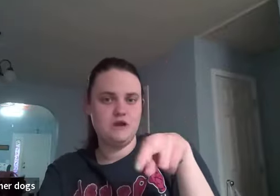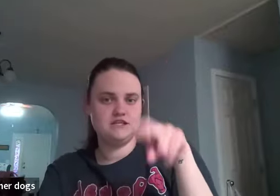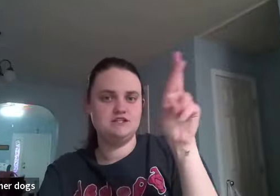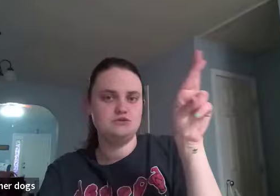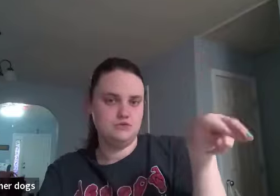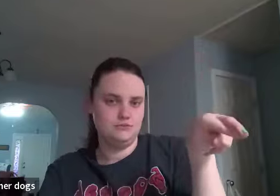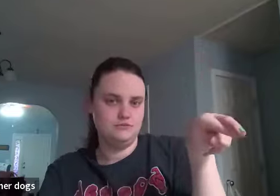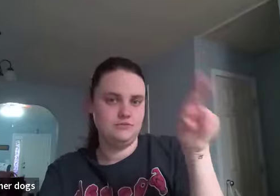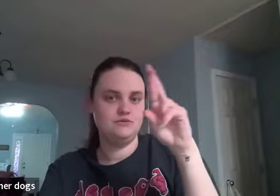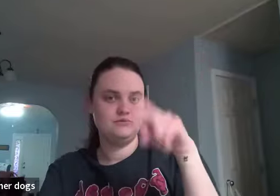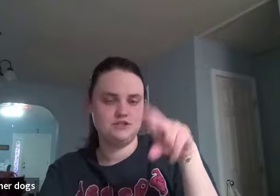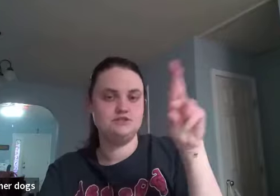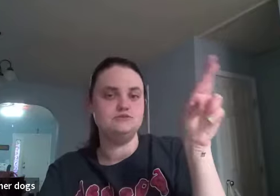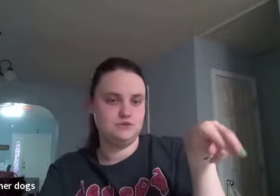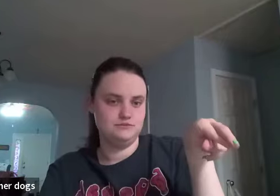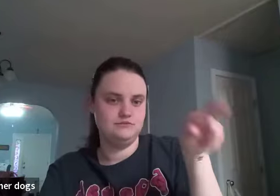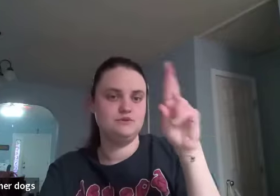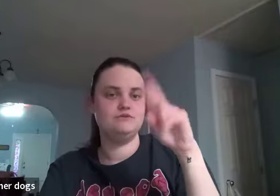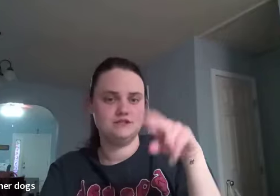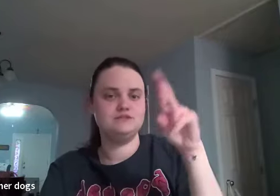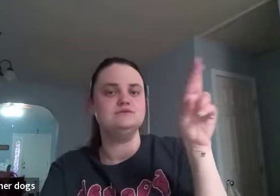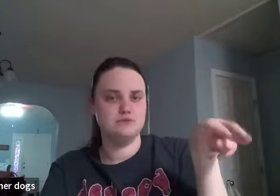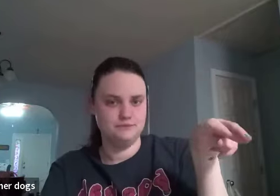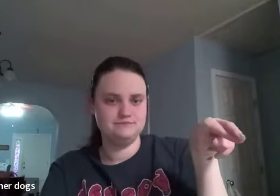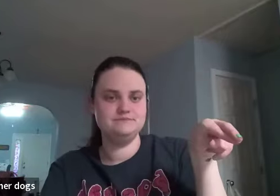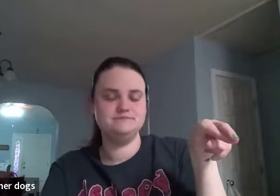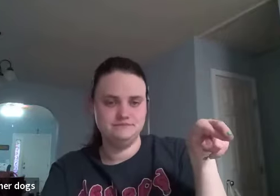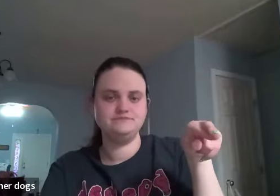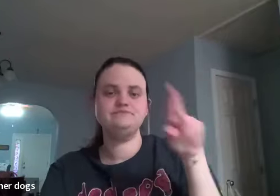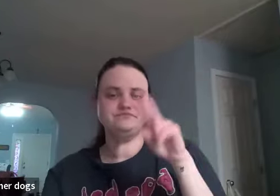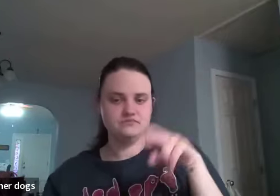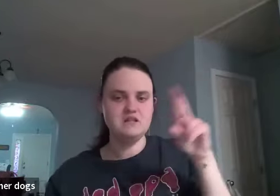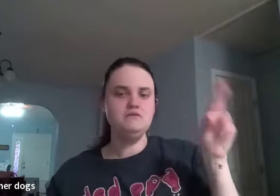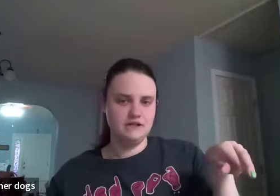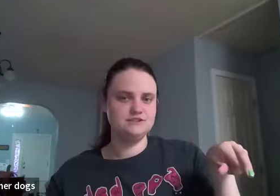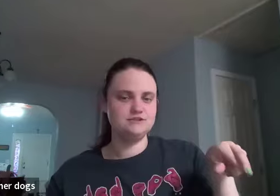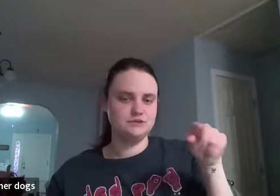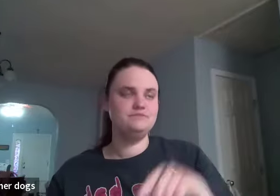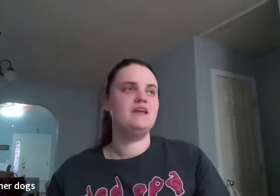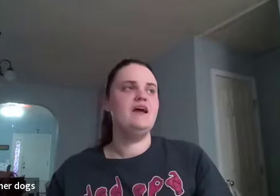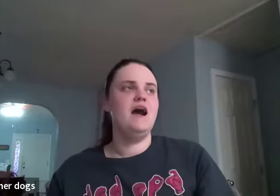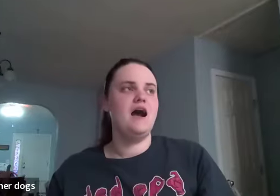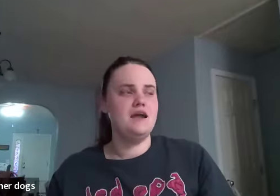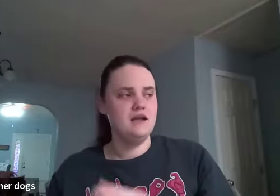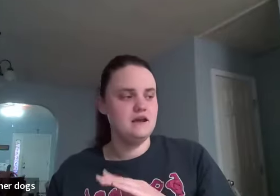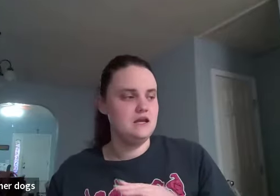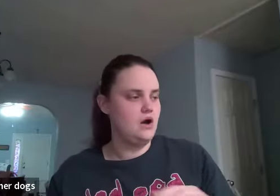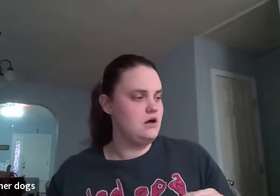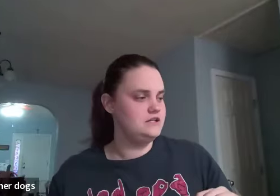go rest room, rest room, rest room. Rest room. I had a